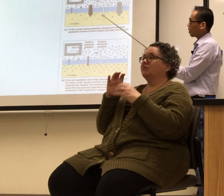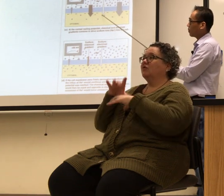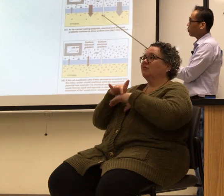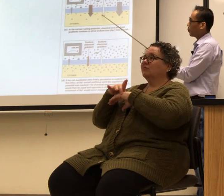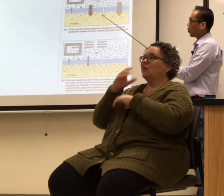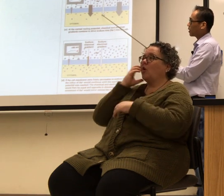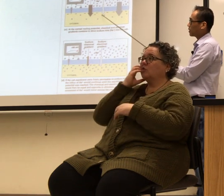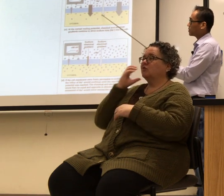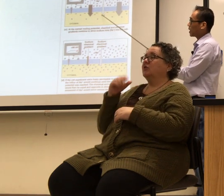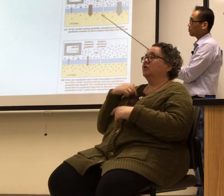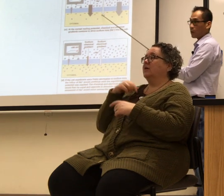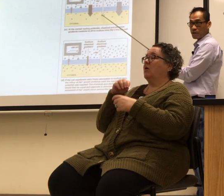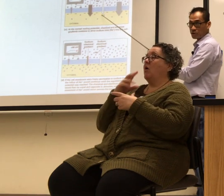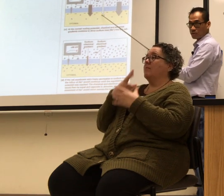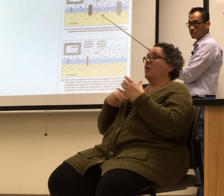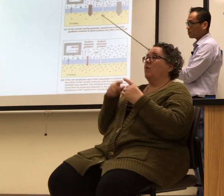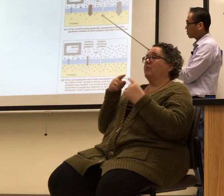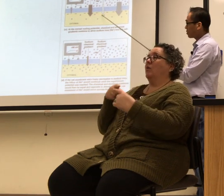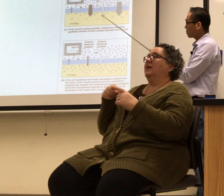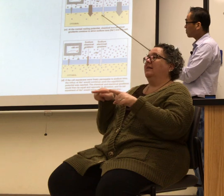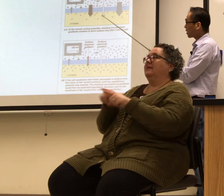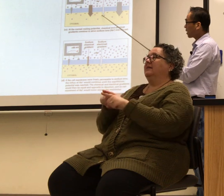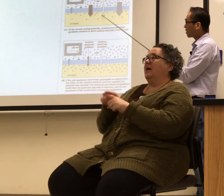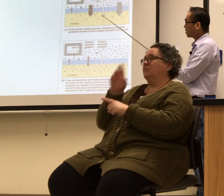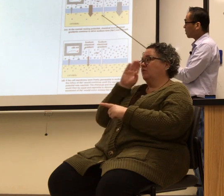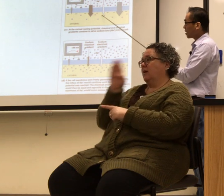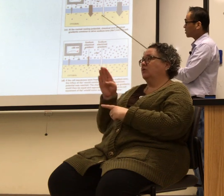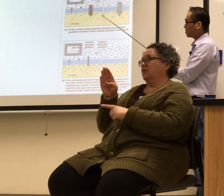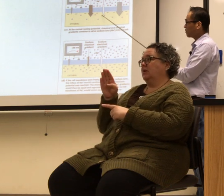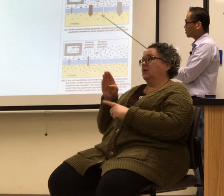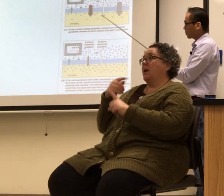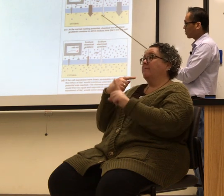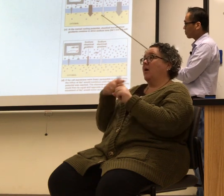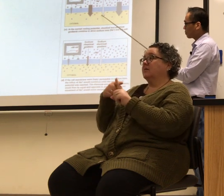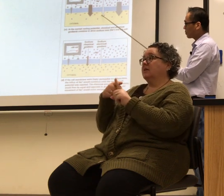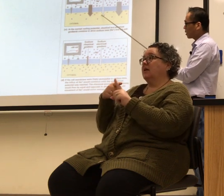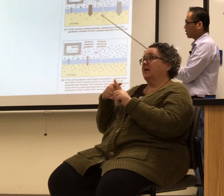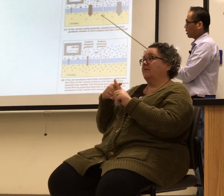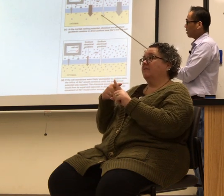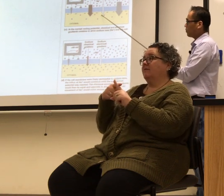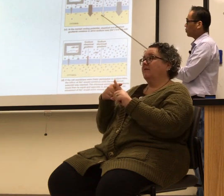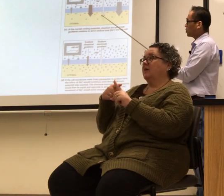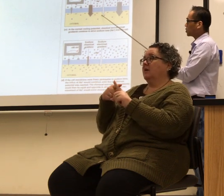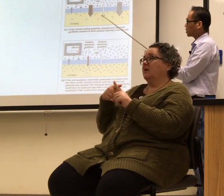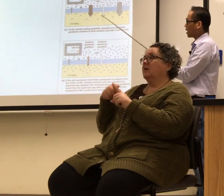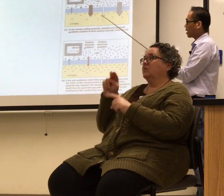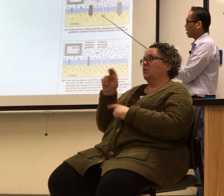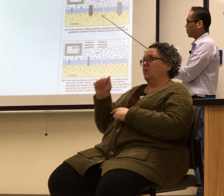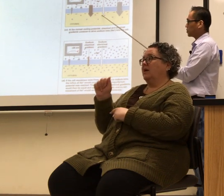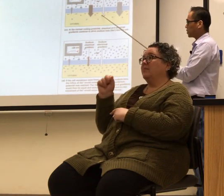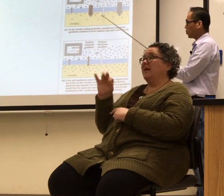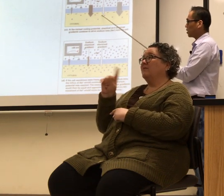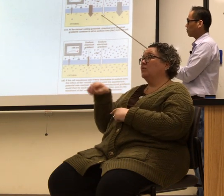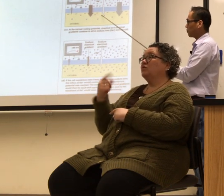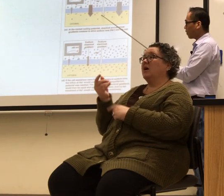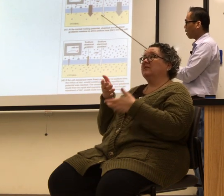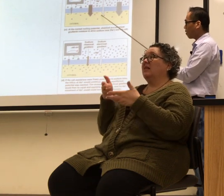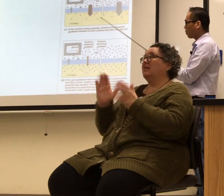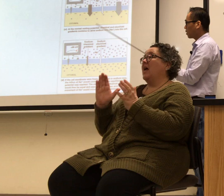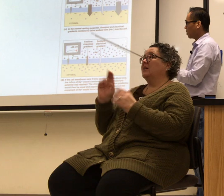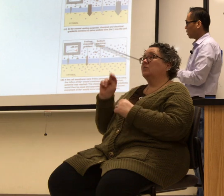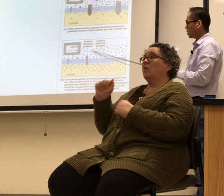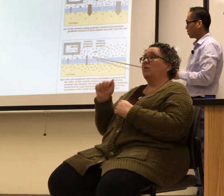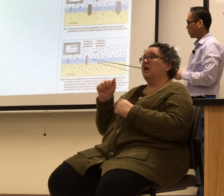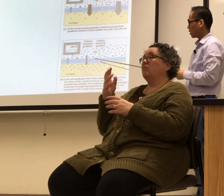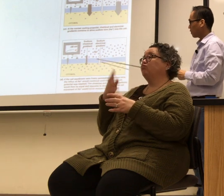gradient are both pointing in the same direction. Okay, positive sodium. If you just let the sodium